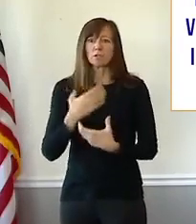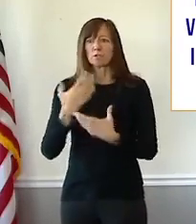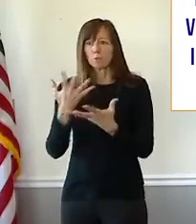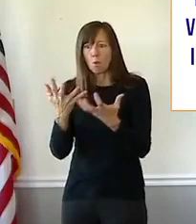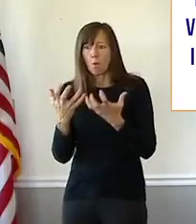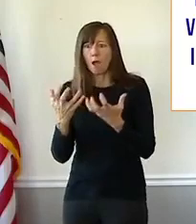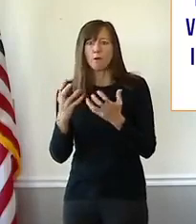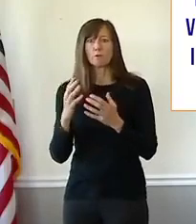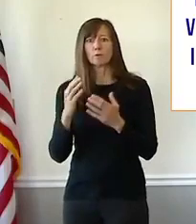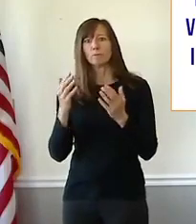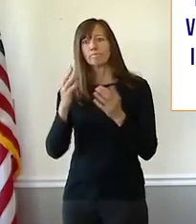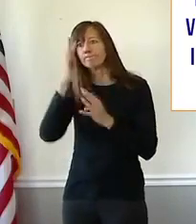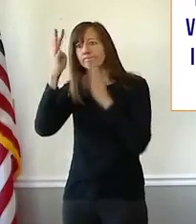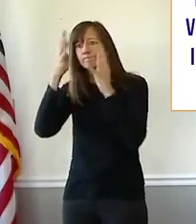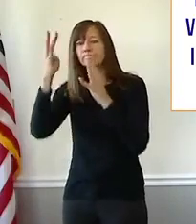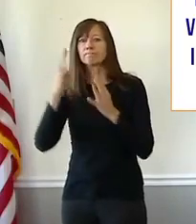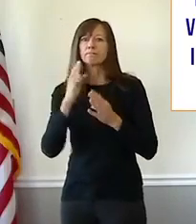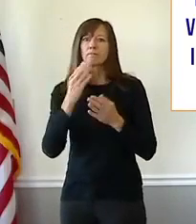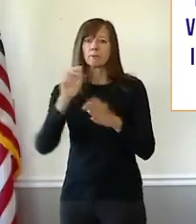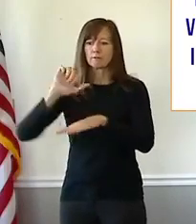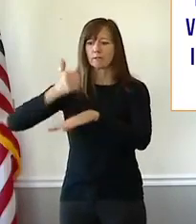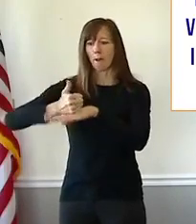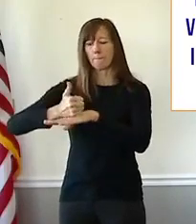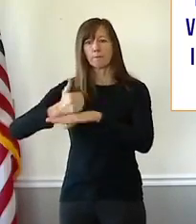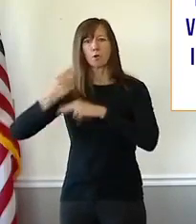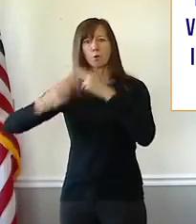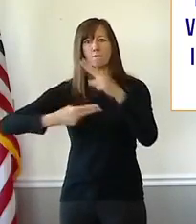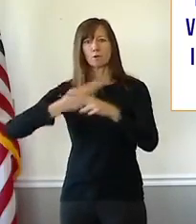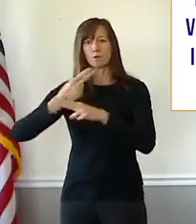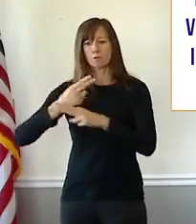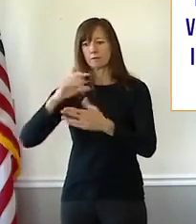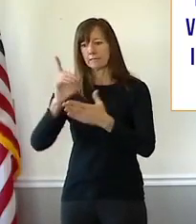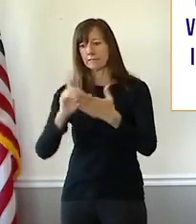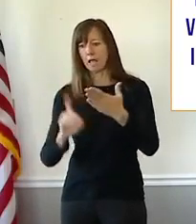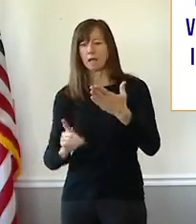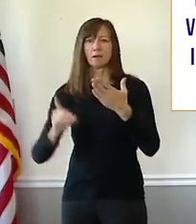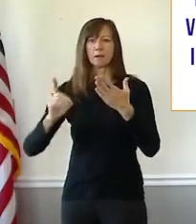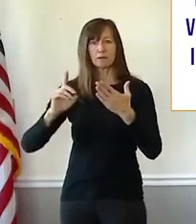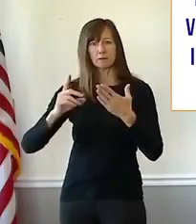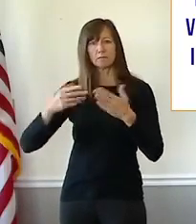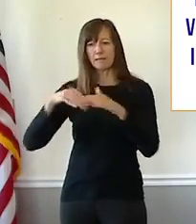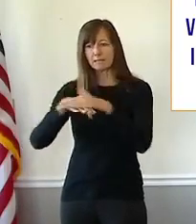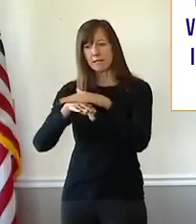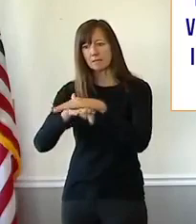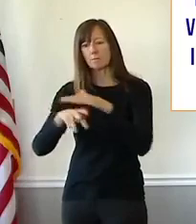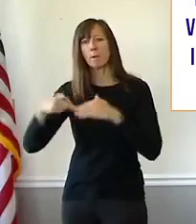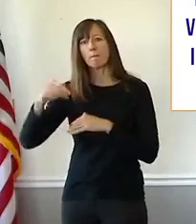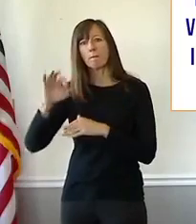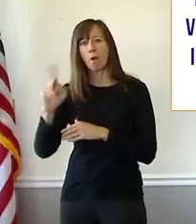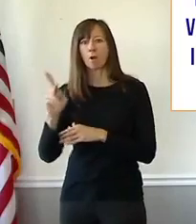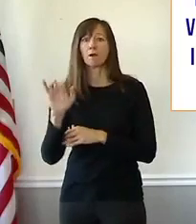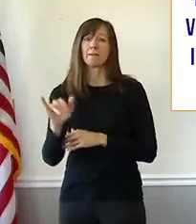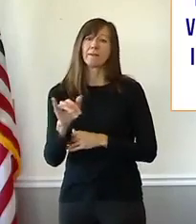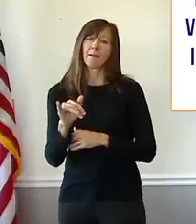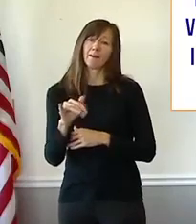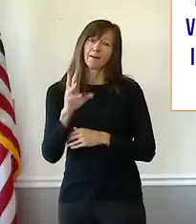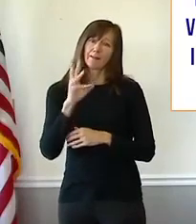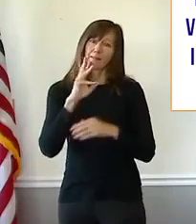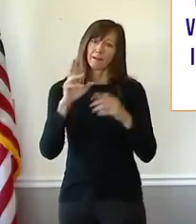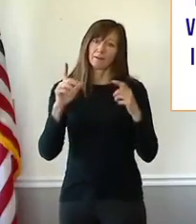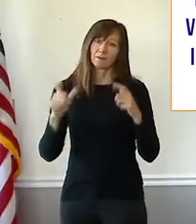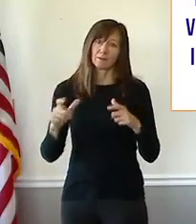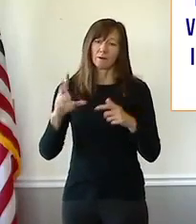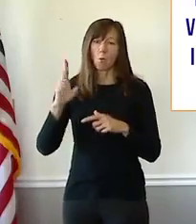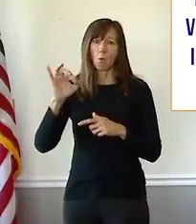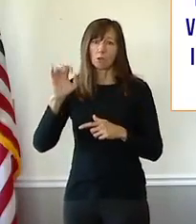universally accessible passive park, and Lake Walton Preserve is going to be a beautiful addition, not only in the town of East Fishkill, but to the